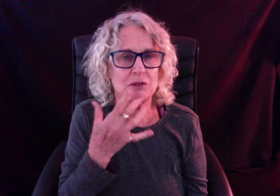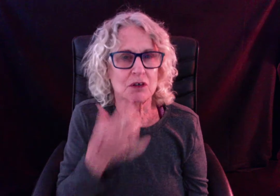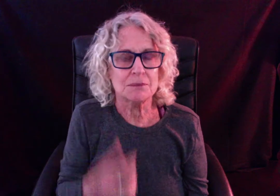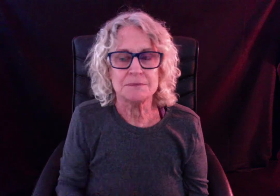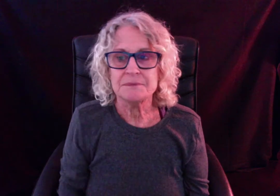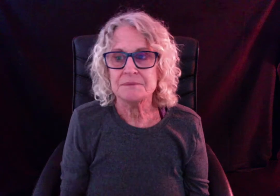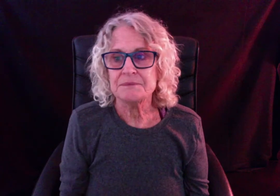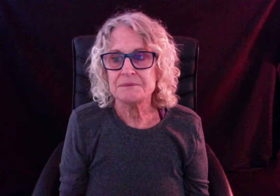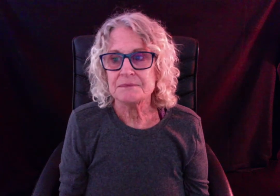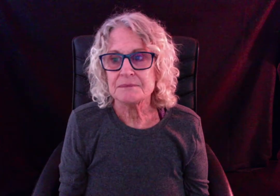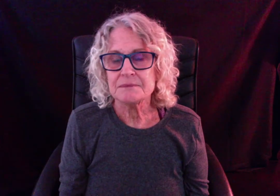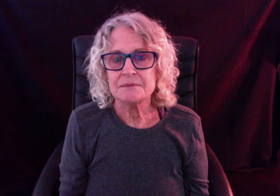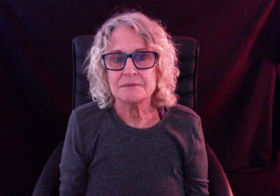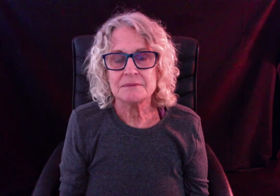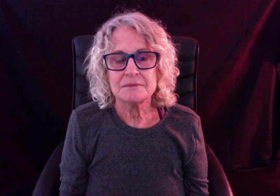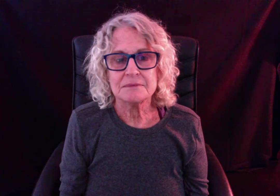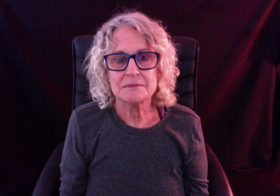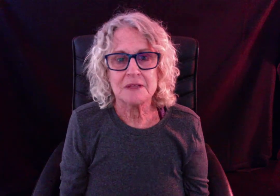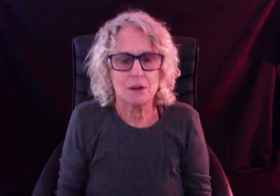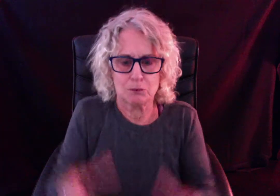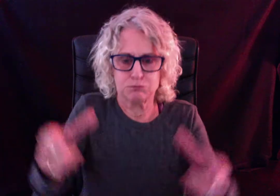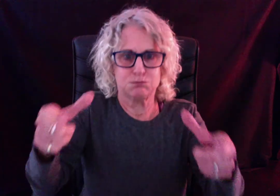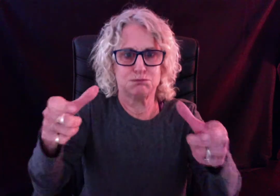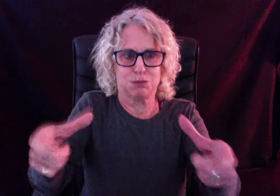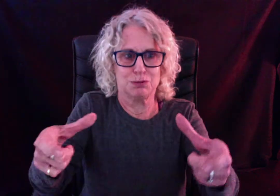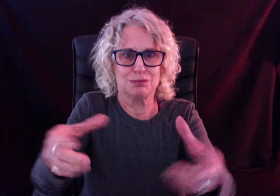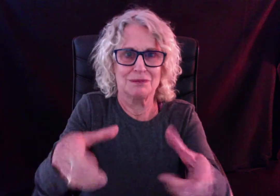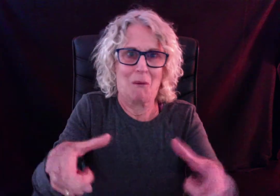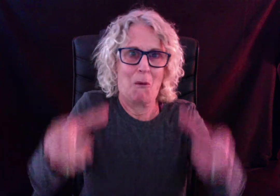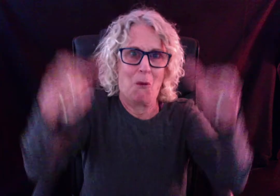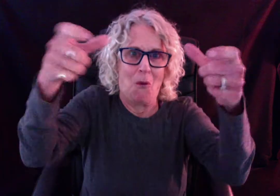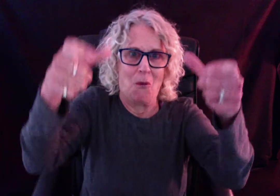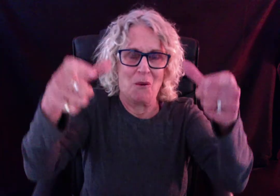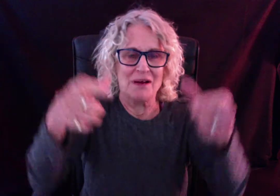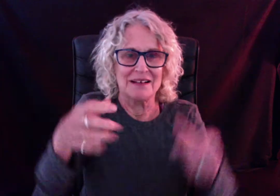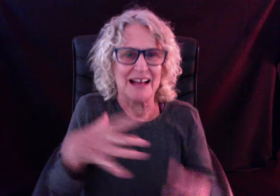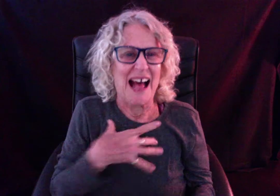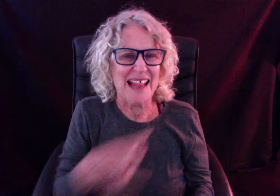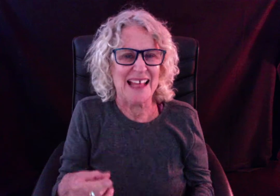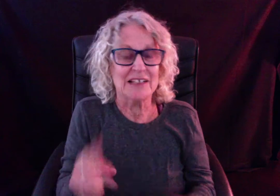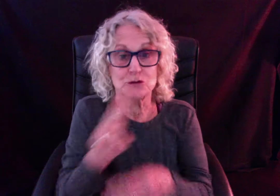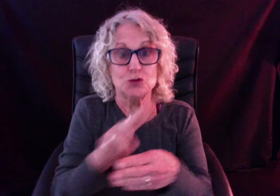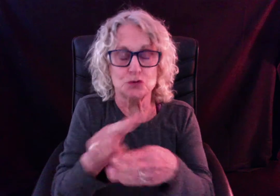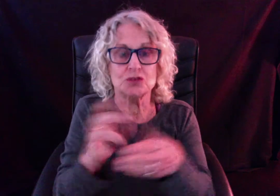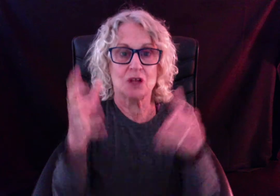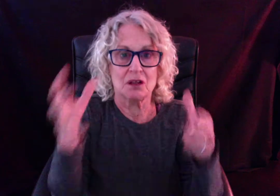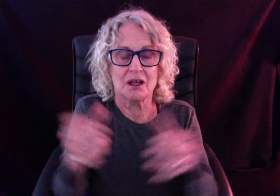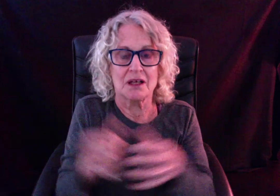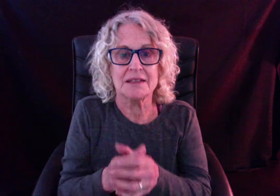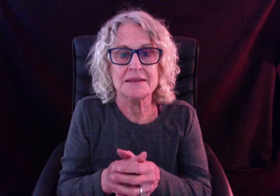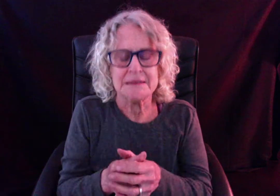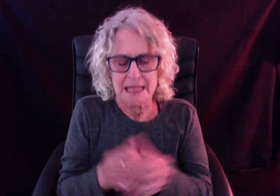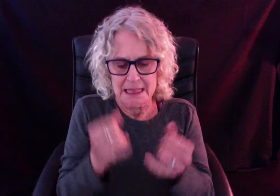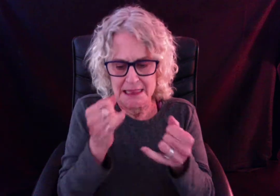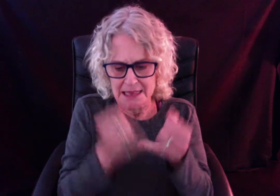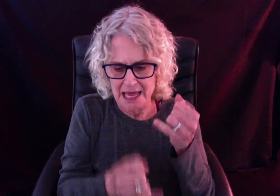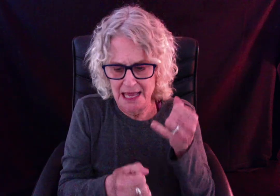I get the big bottle of it because I really like that and I use it a lot. And the last thing you